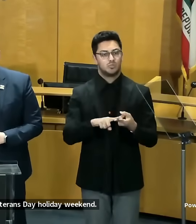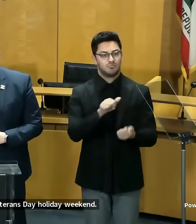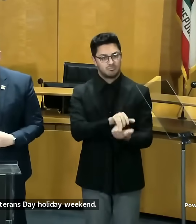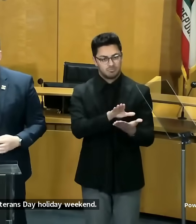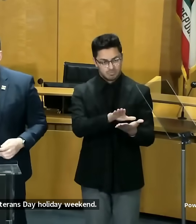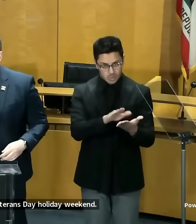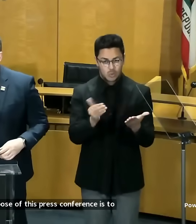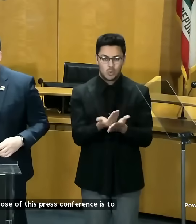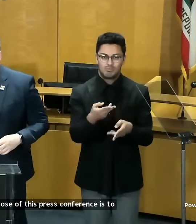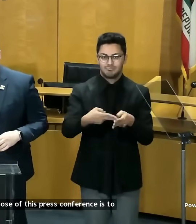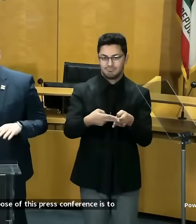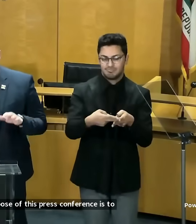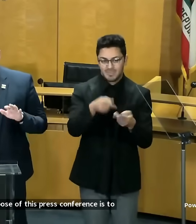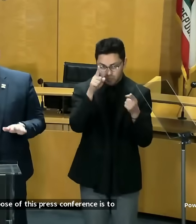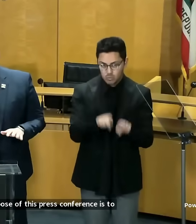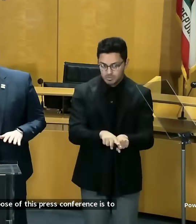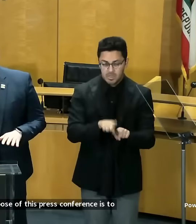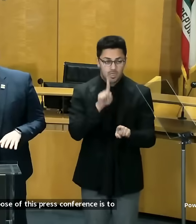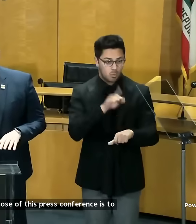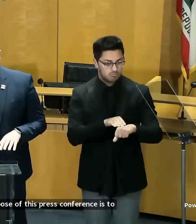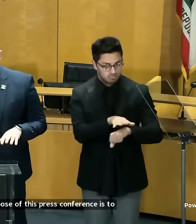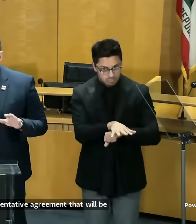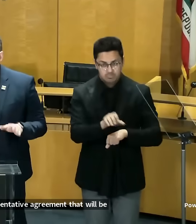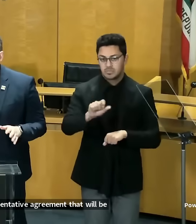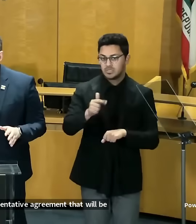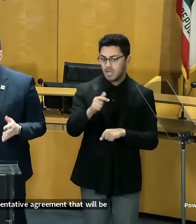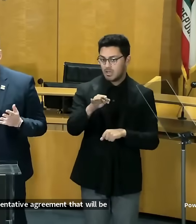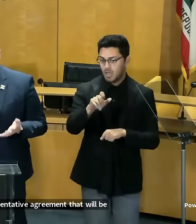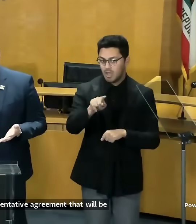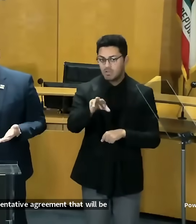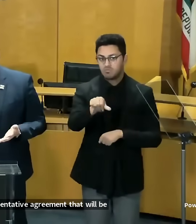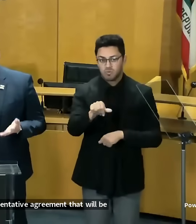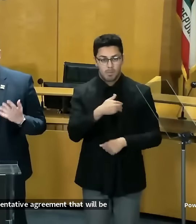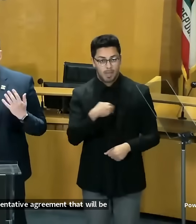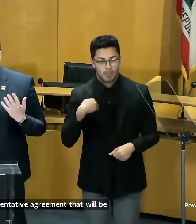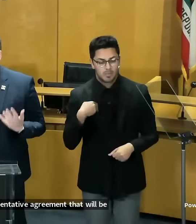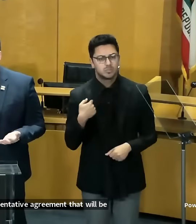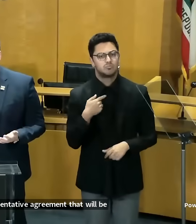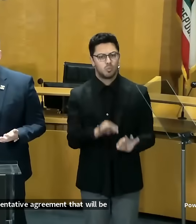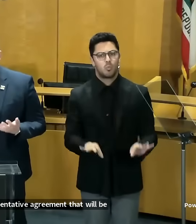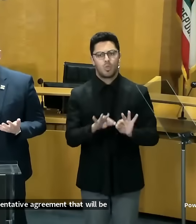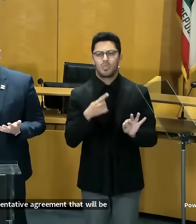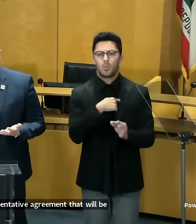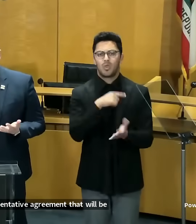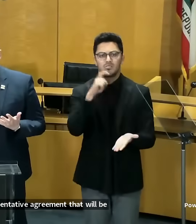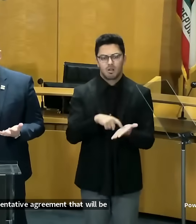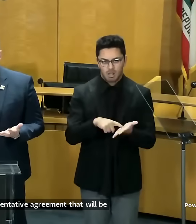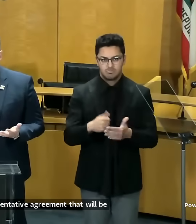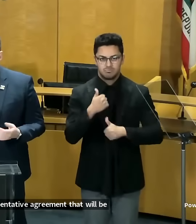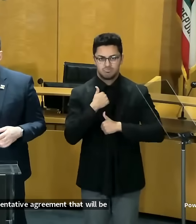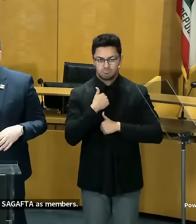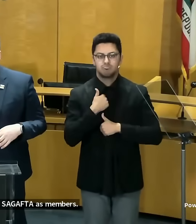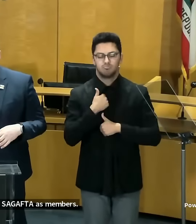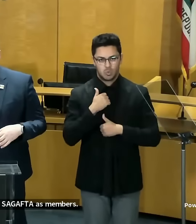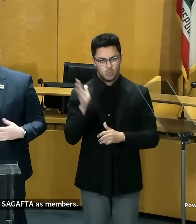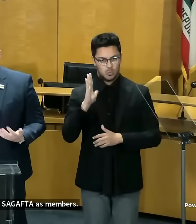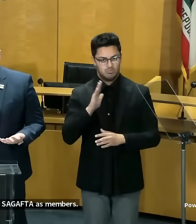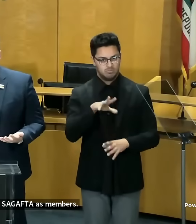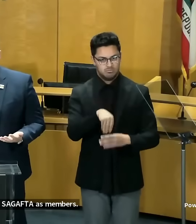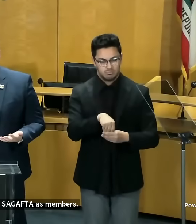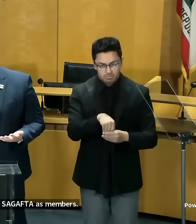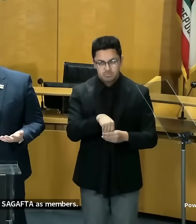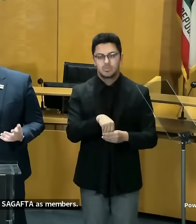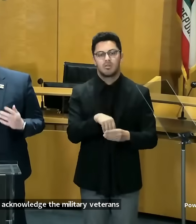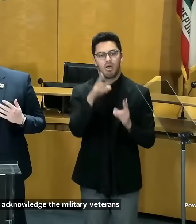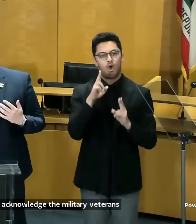address the new tentative agreement that will be impacting SAG-AFTRA's members, it's important that we acknowledge the military veterans who are